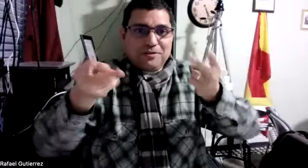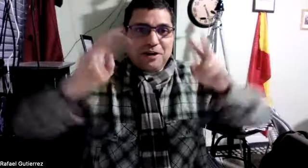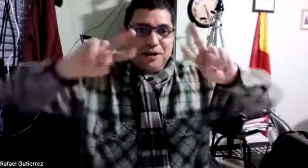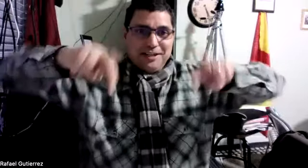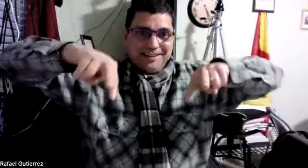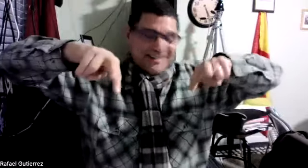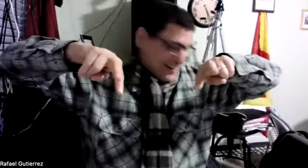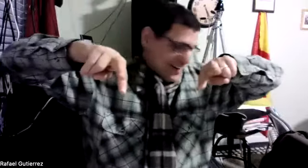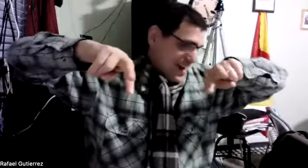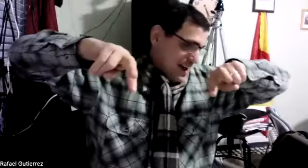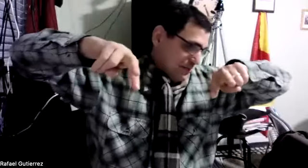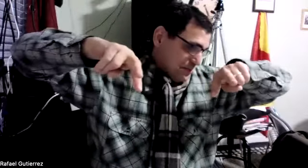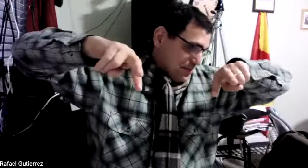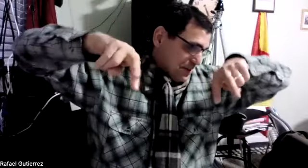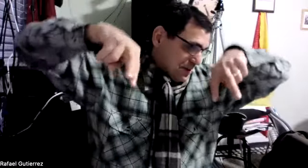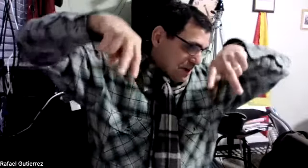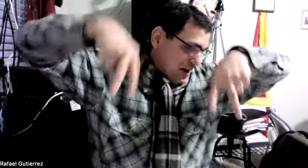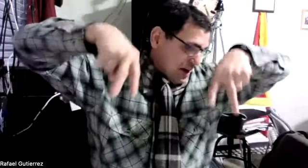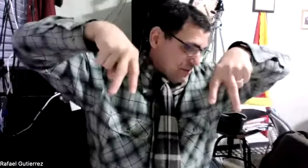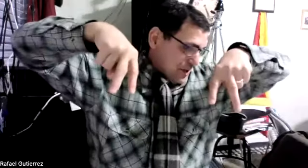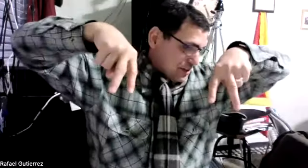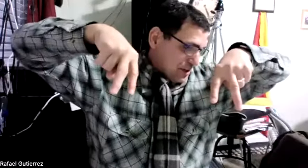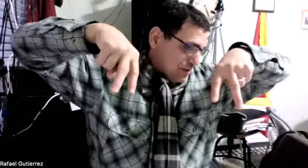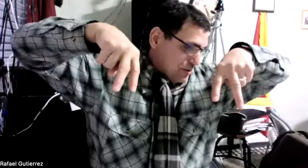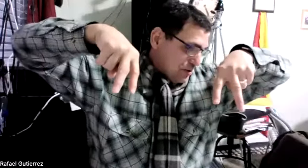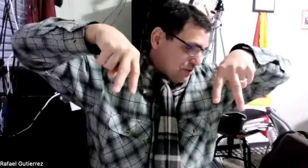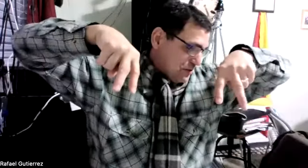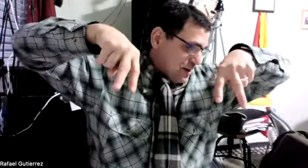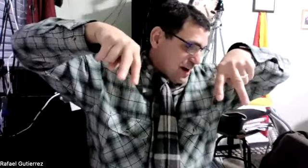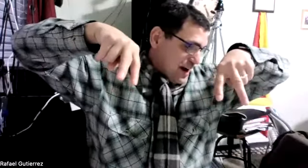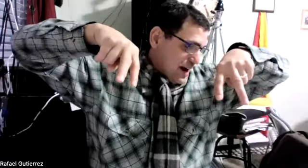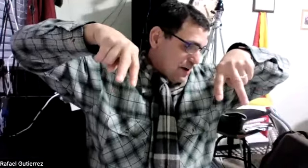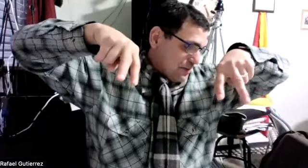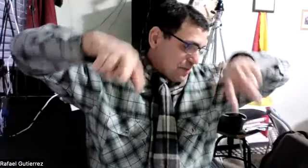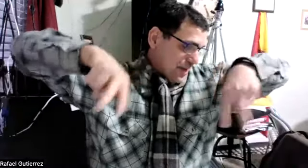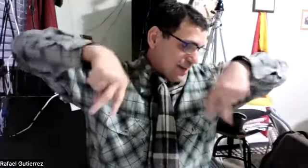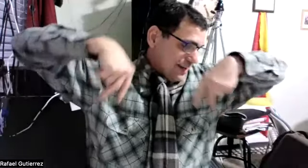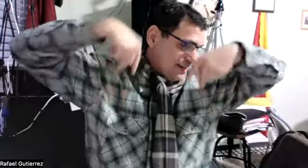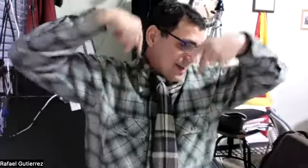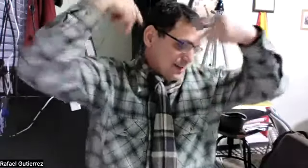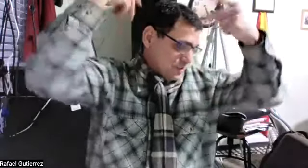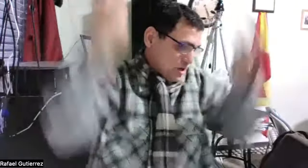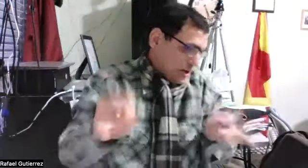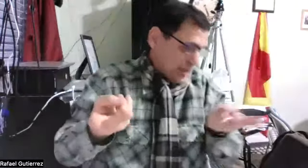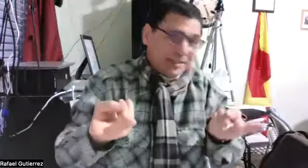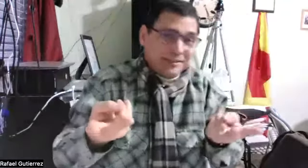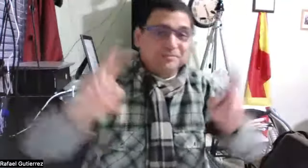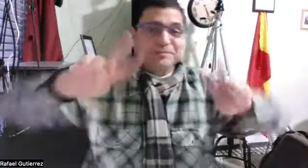Turn it. Yeah. So they move, then they turn it.